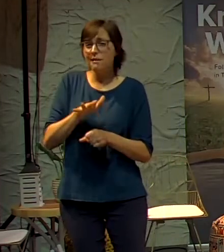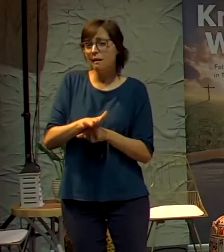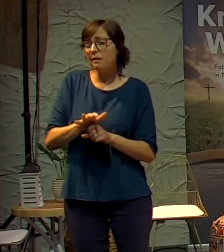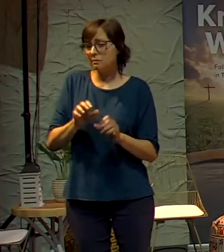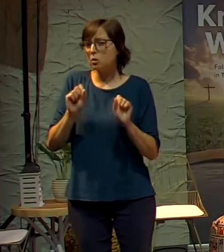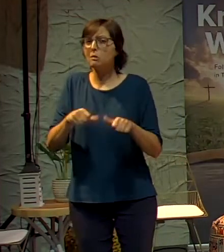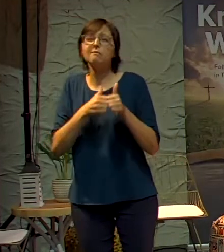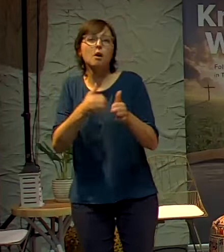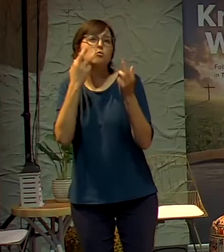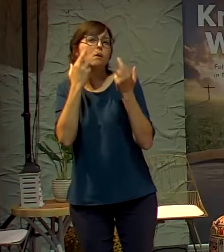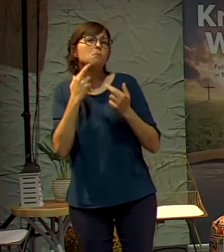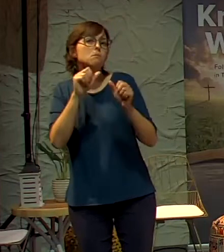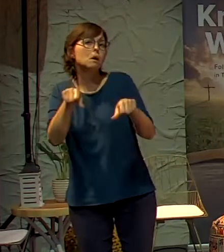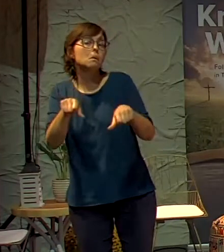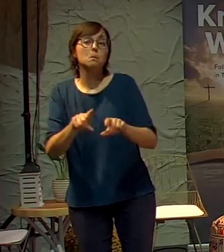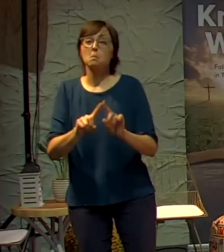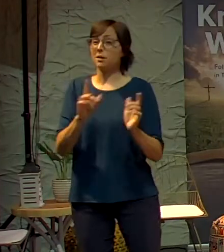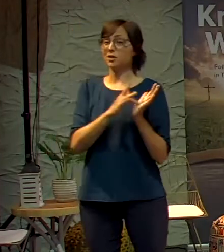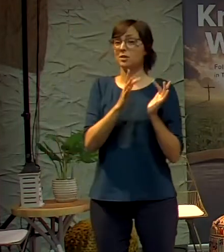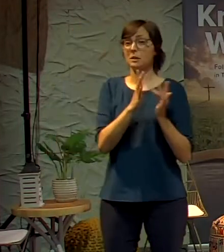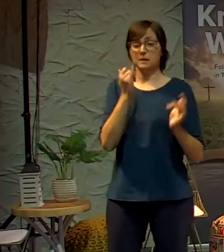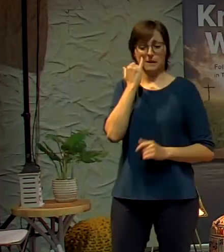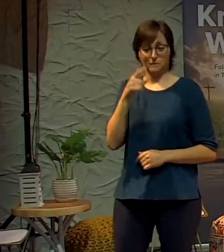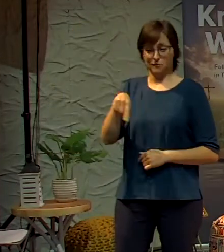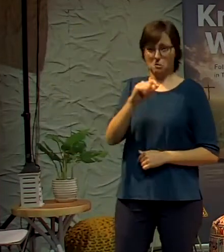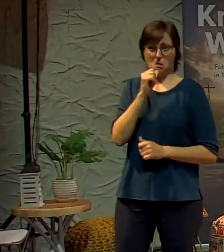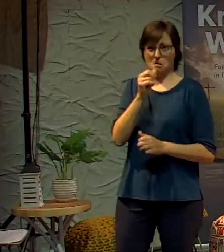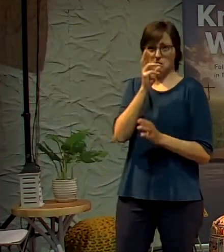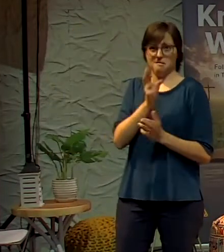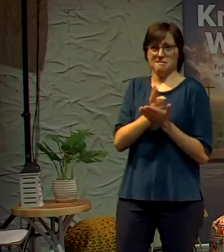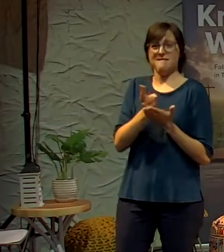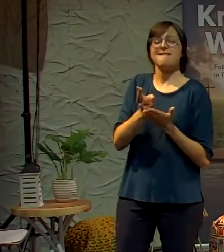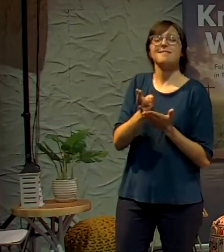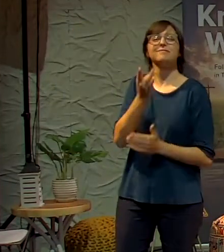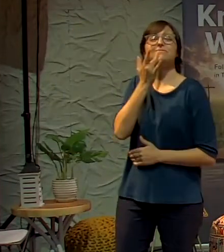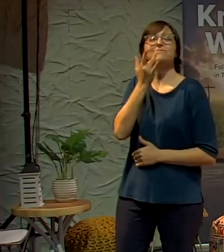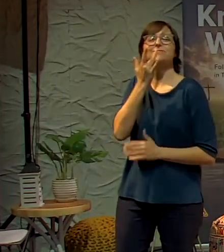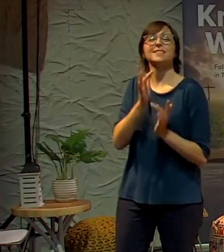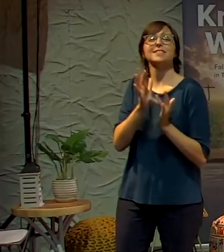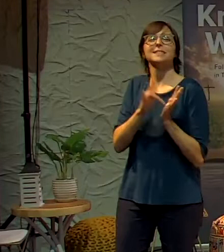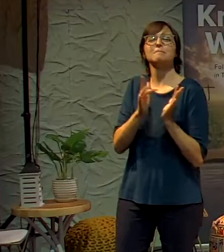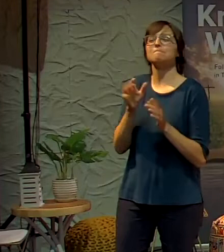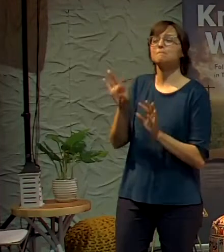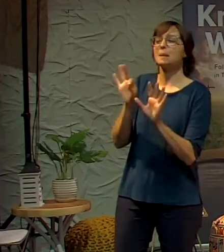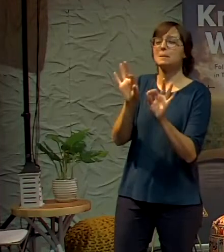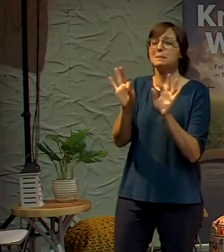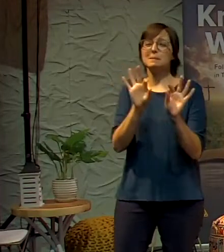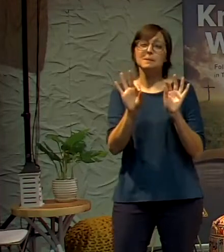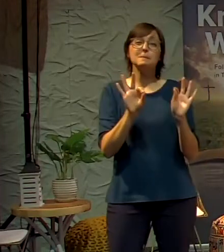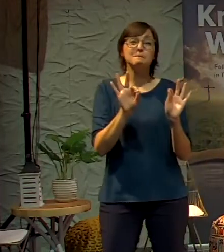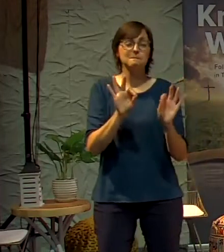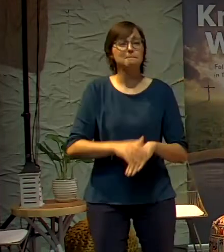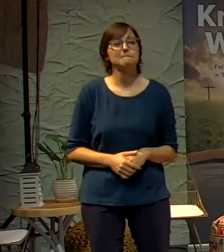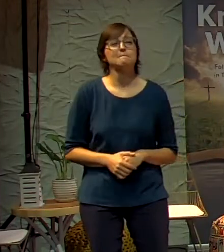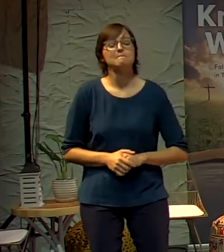With Jesus, if you are a disreputable character, you are the favorite person for Jesus, right? And here's why this